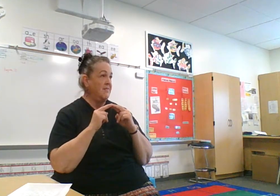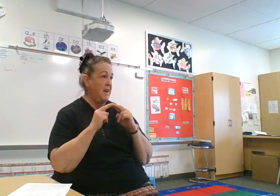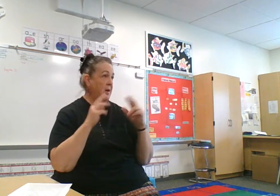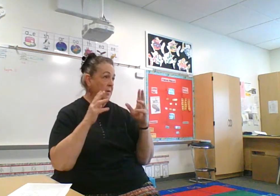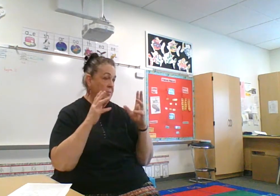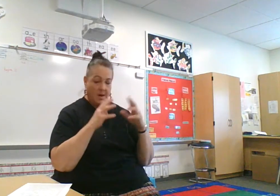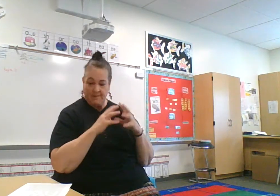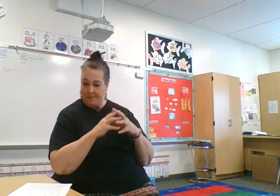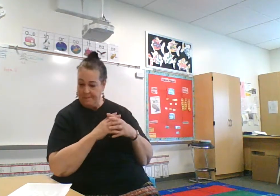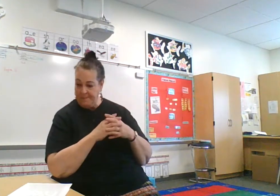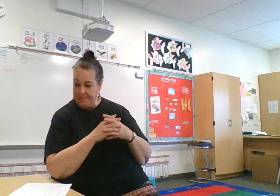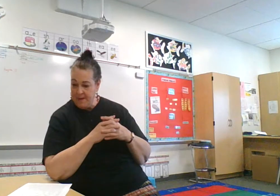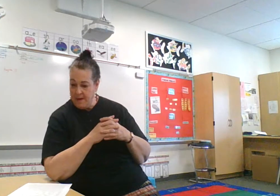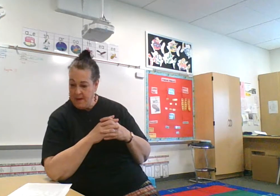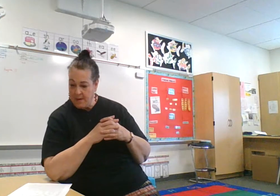fair, whatever. Okay.